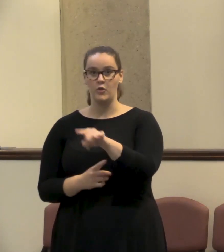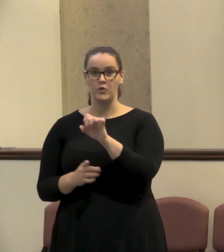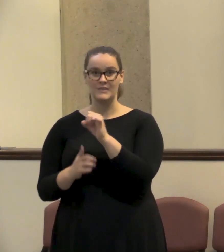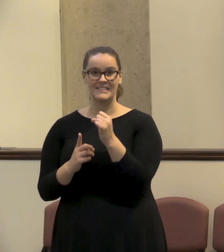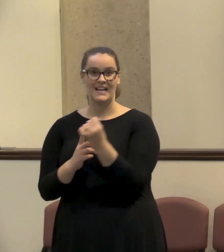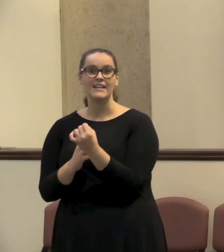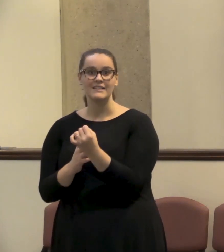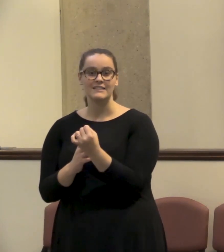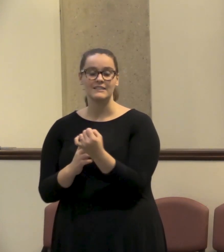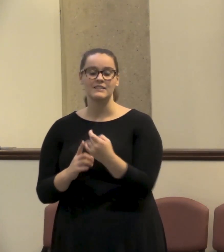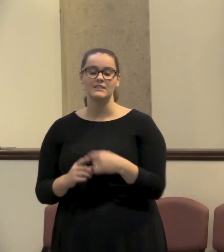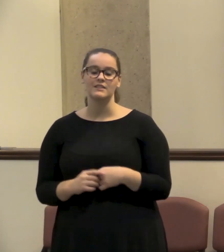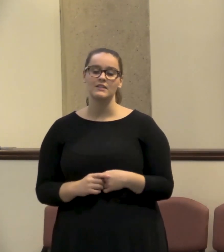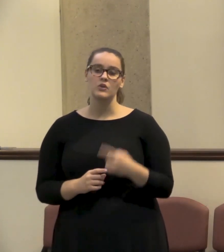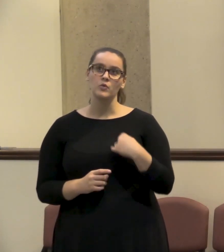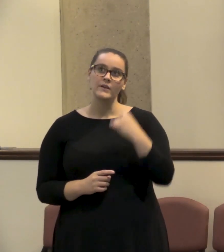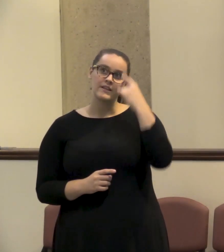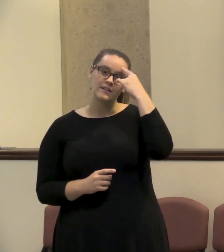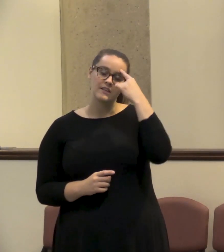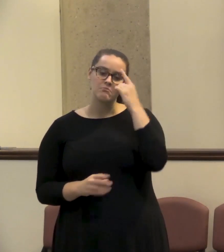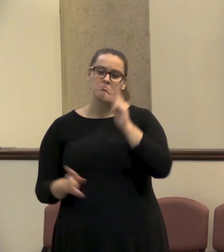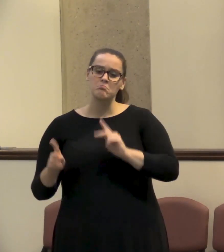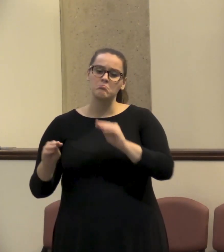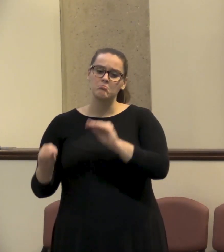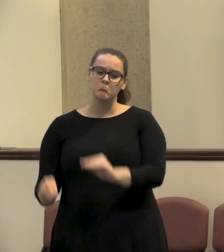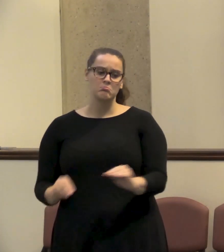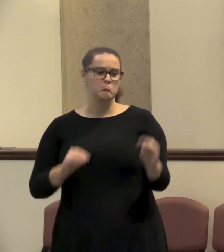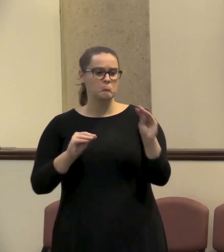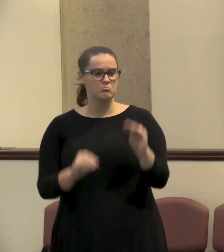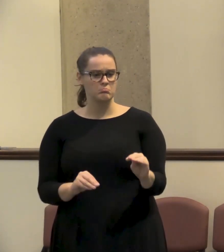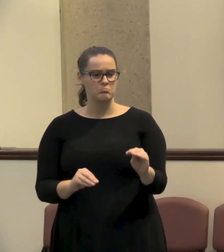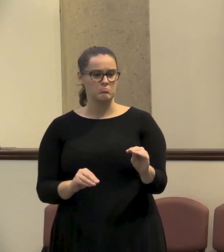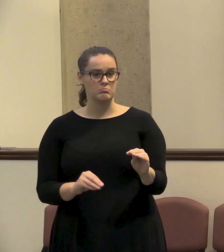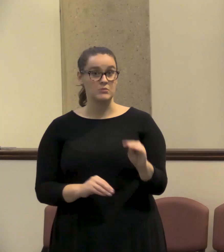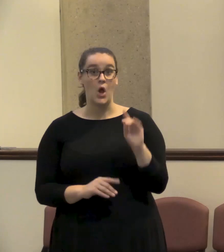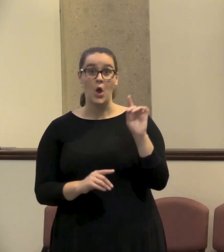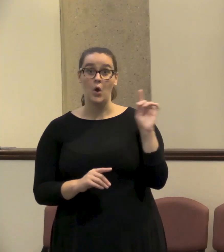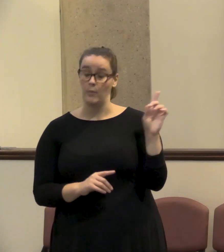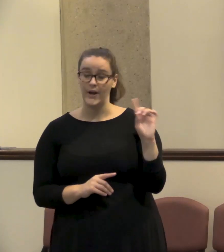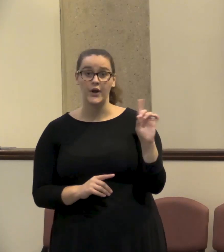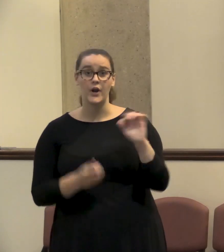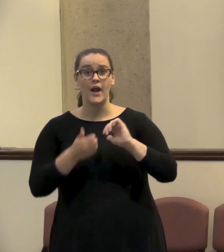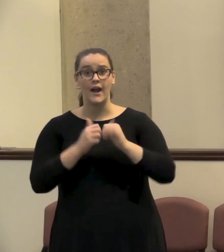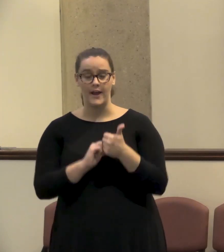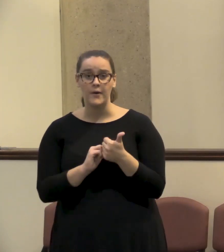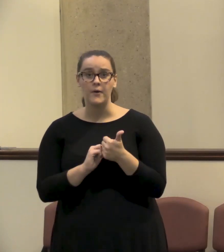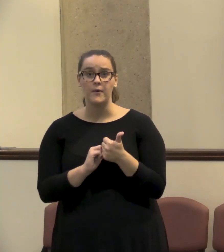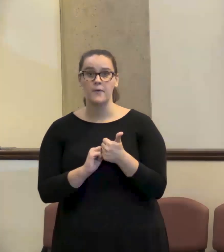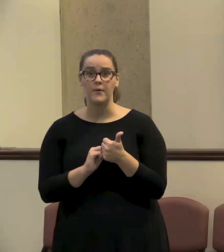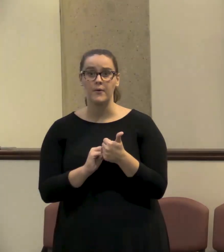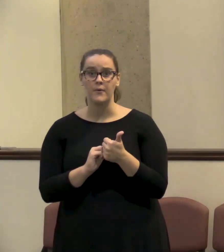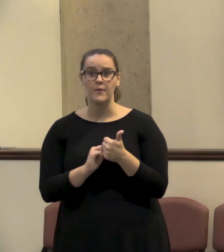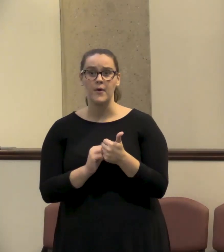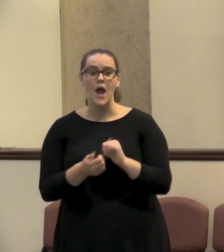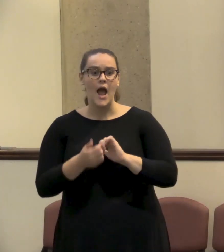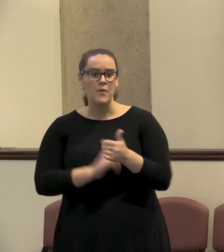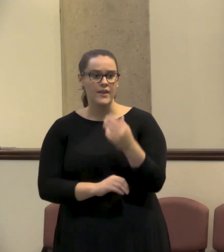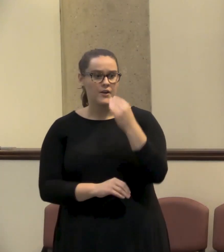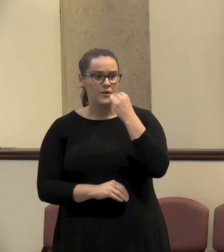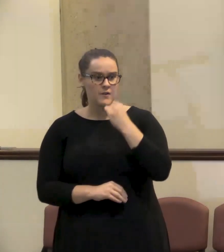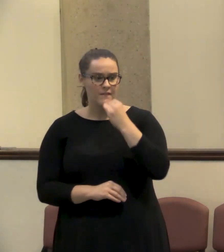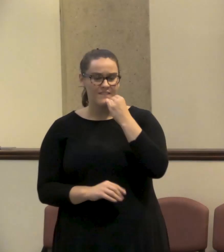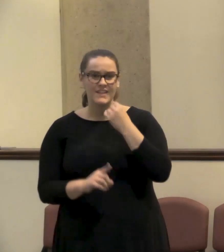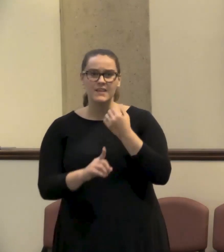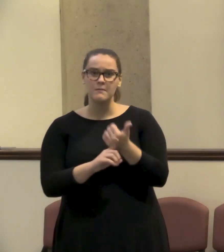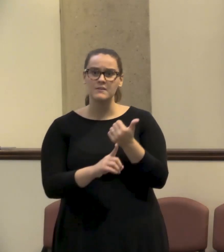We seem to take the view that people will simply move, and you've got to ask yourself where, how, are they going to feed themselves?